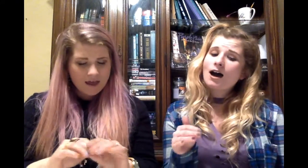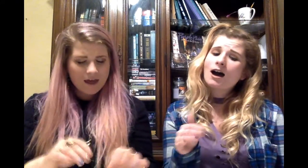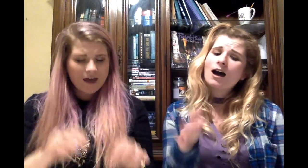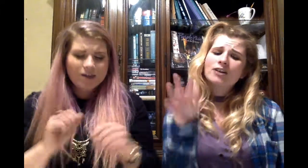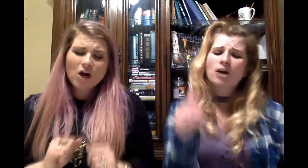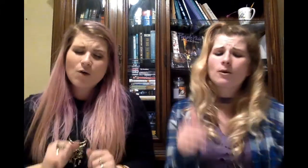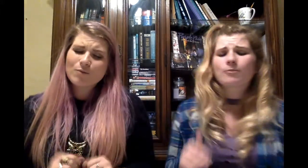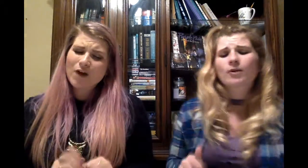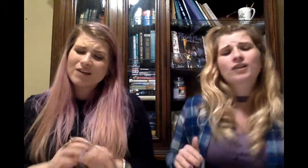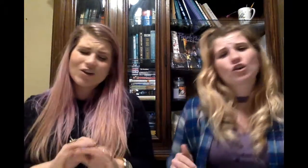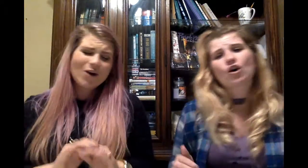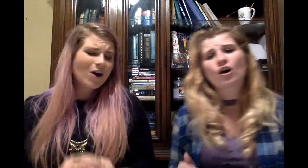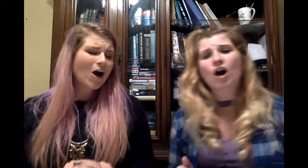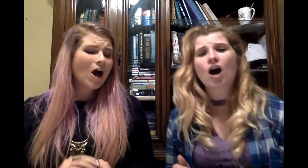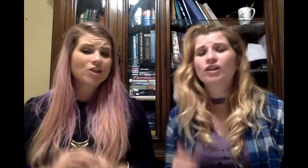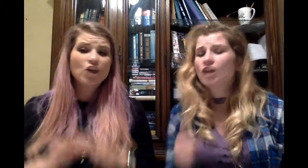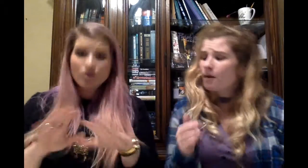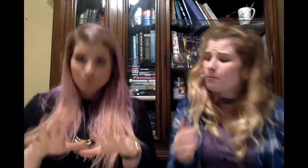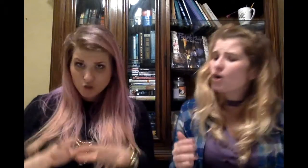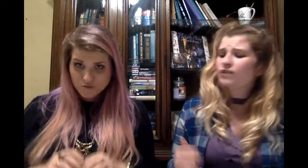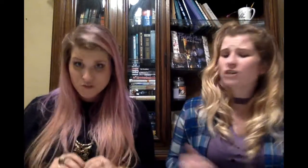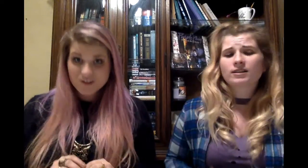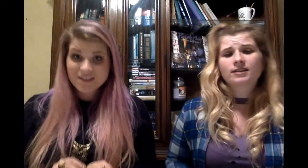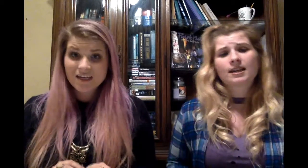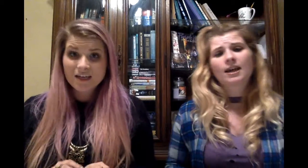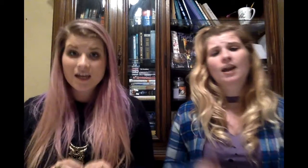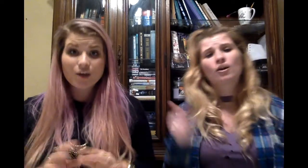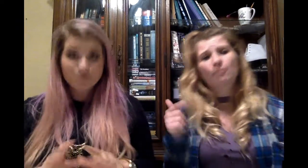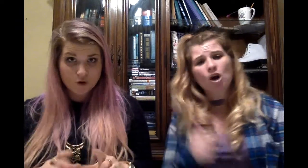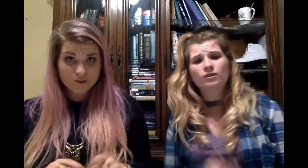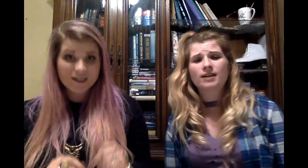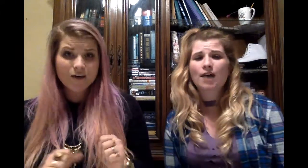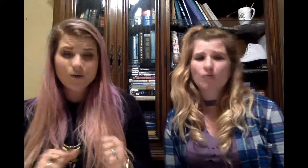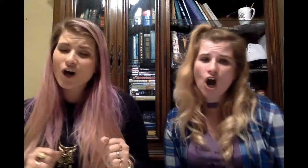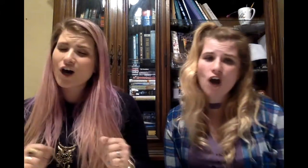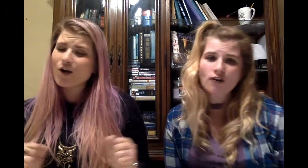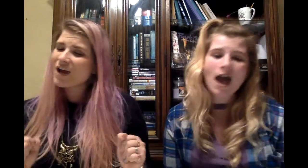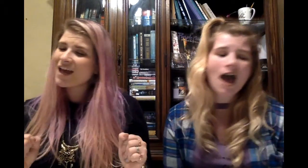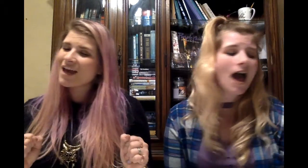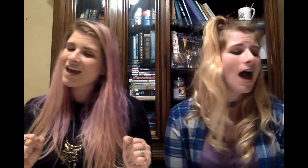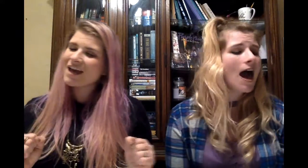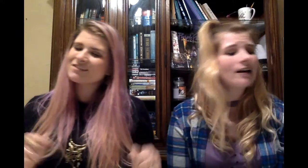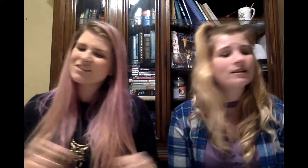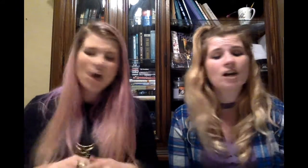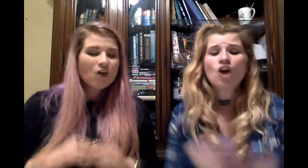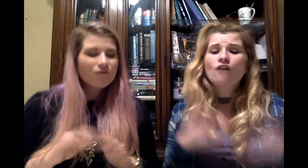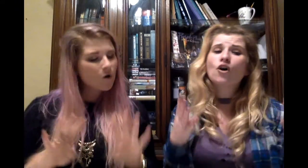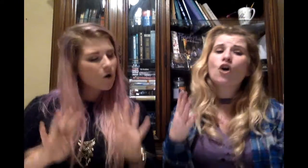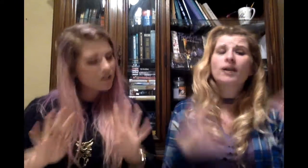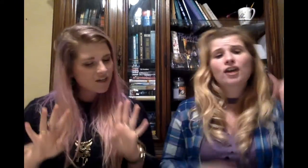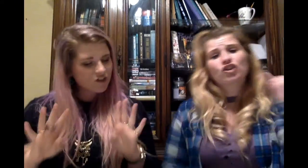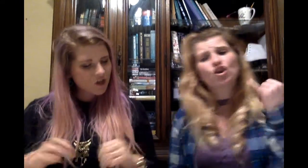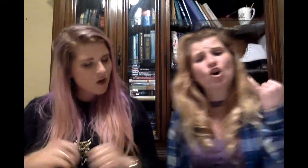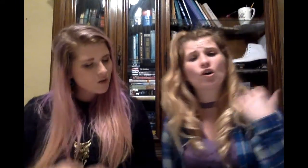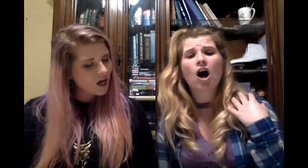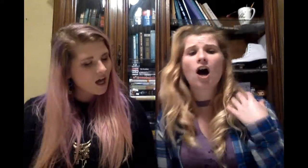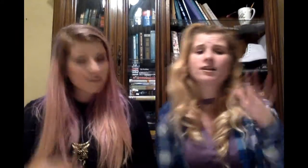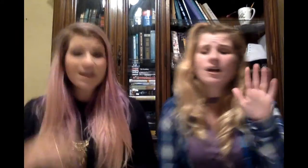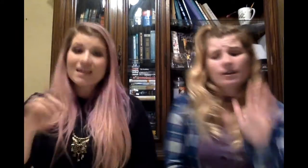I know it breaks your heart. Moved to the city in a broke down car rent. 4 years, no calls. Now